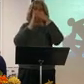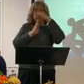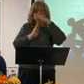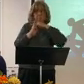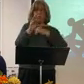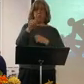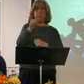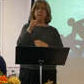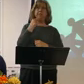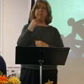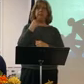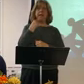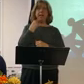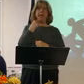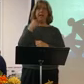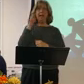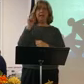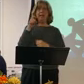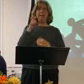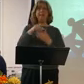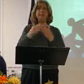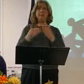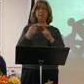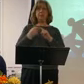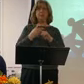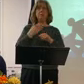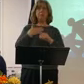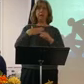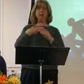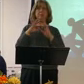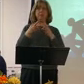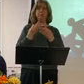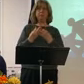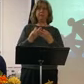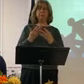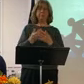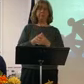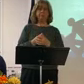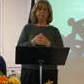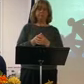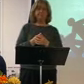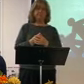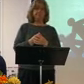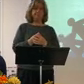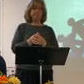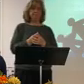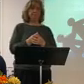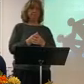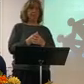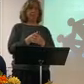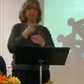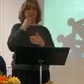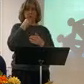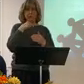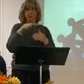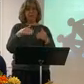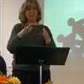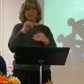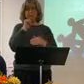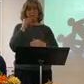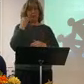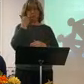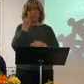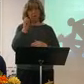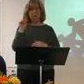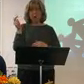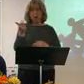to say, Lord, I need something from my family. Mm-hmm. And don't be afraid of it or ashamed of it. We've all been